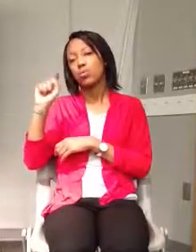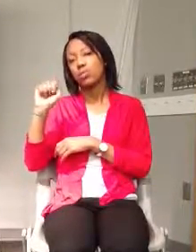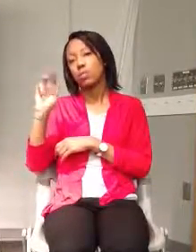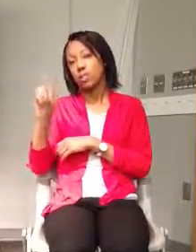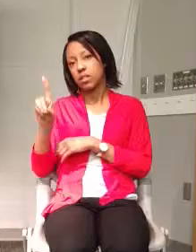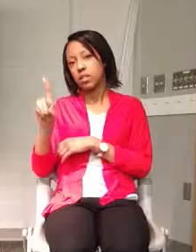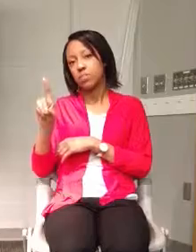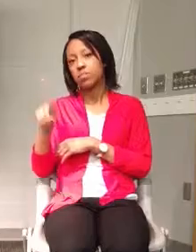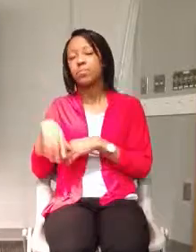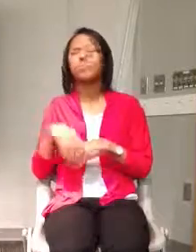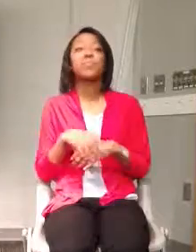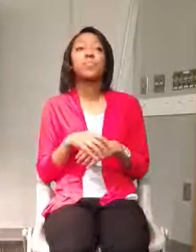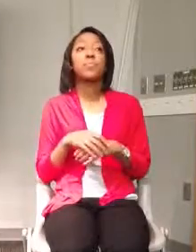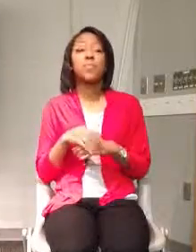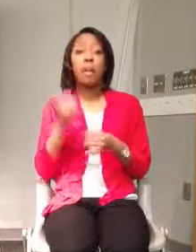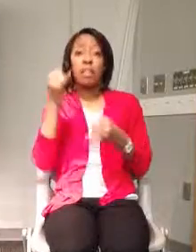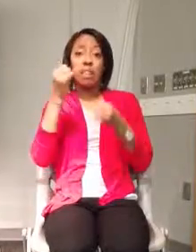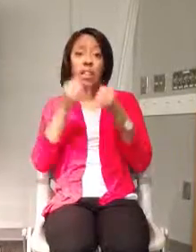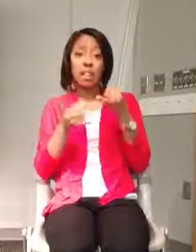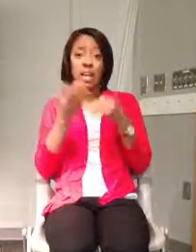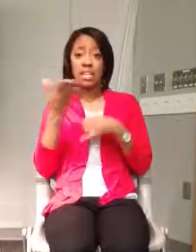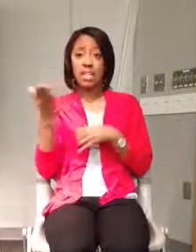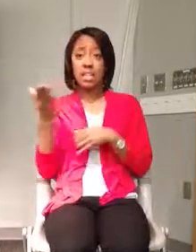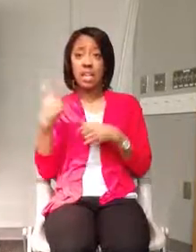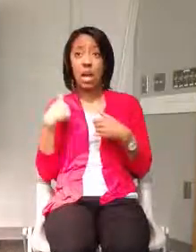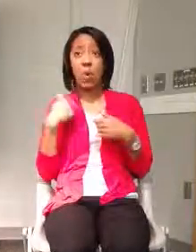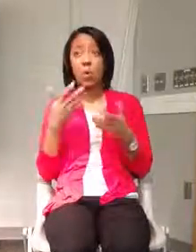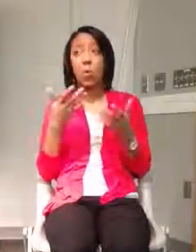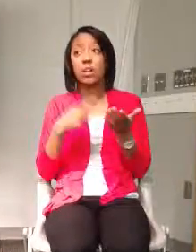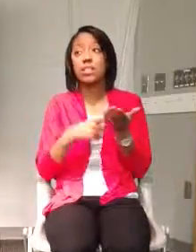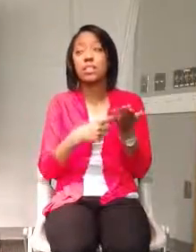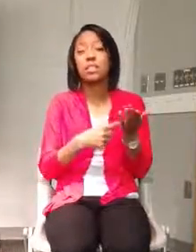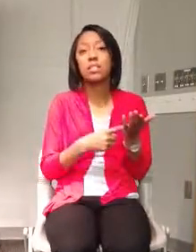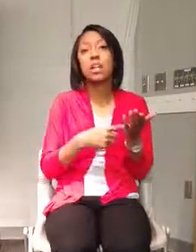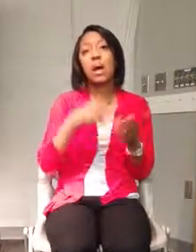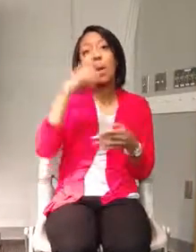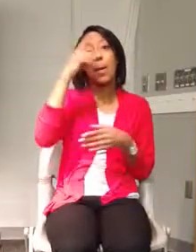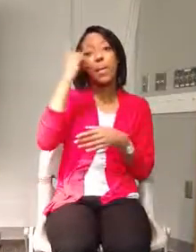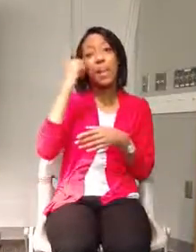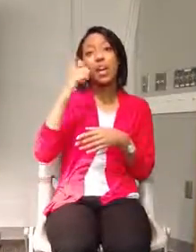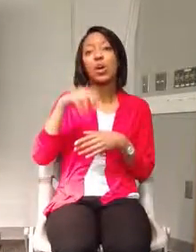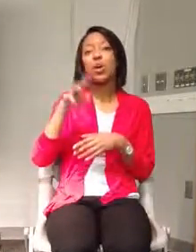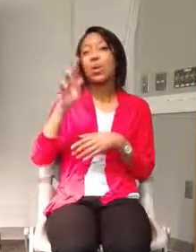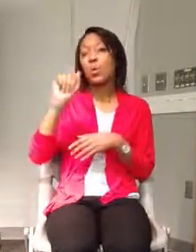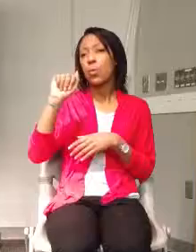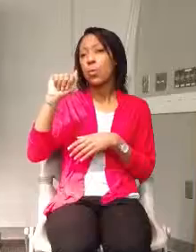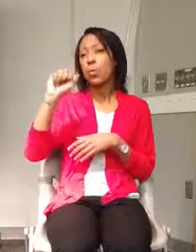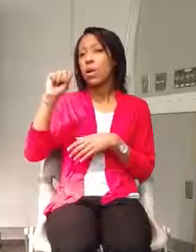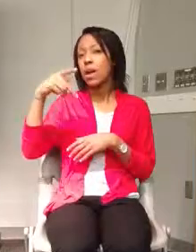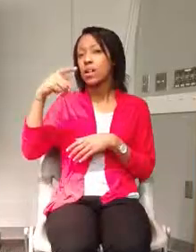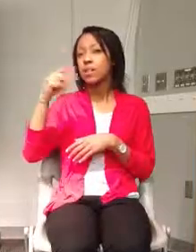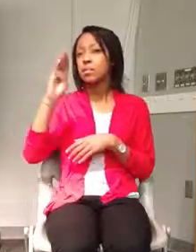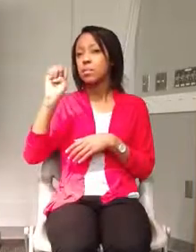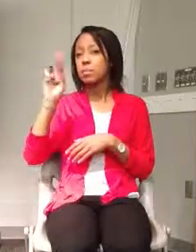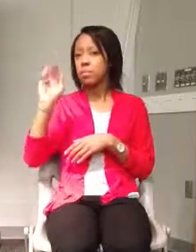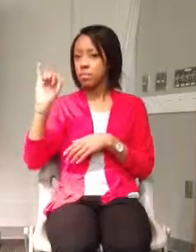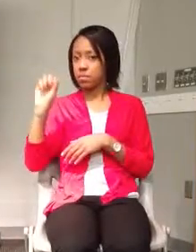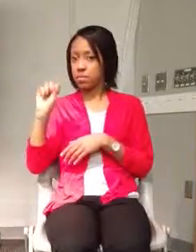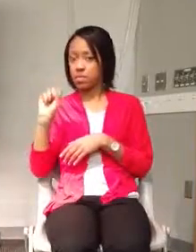The last thing I really want to talk about today is black raspberries. I actually go pick black raspberries every summer. There's a